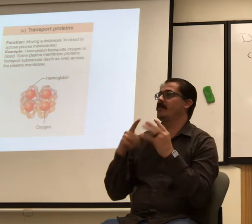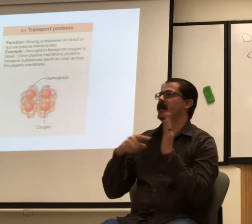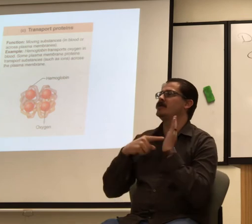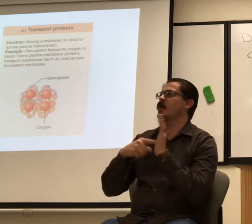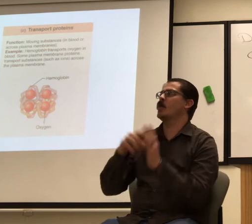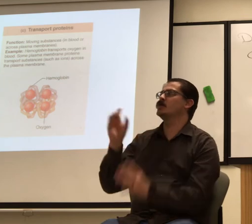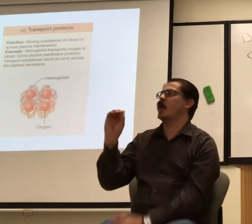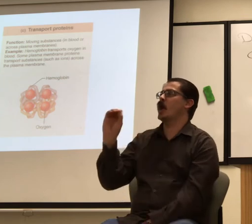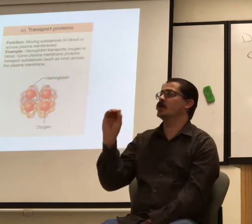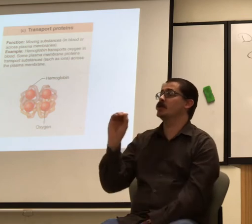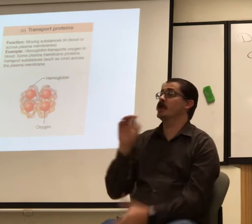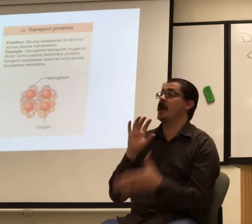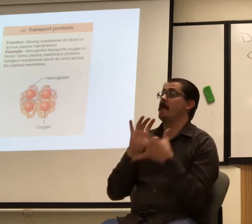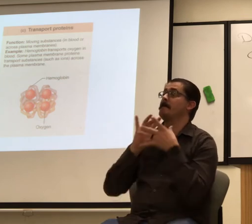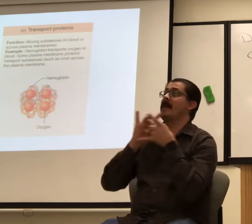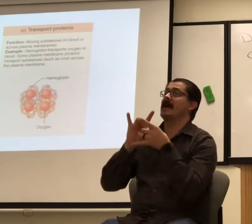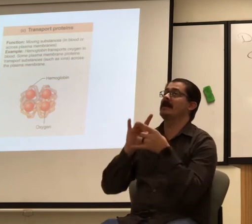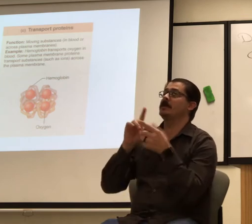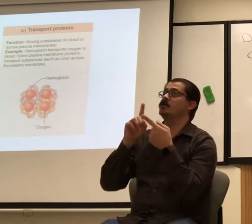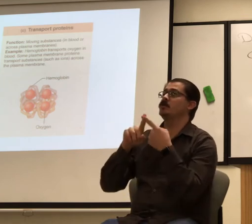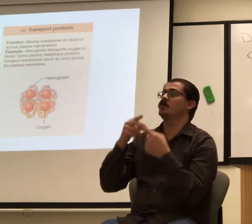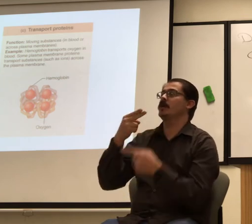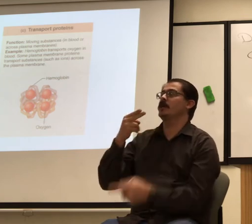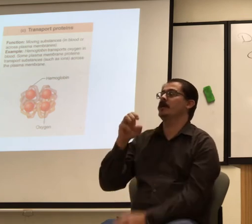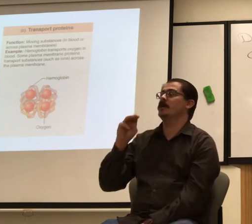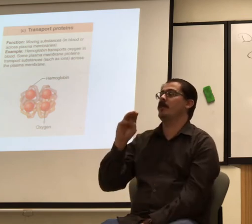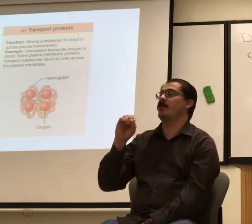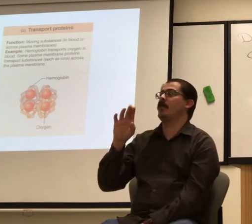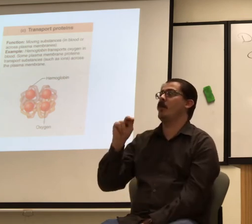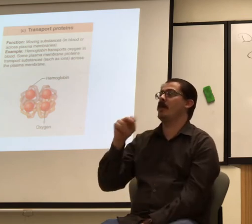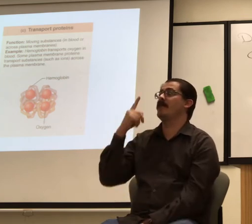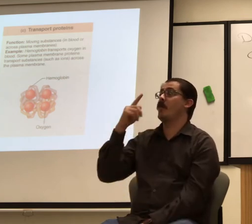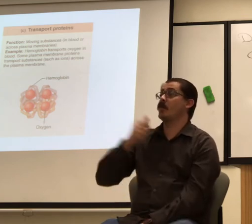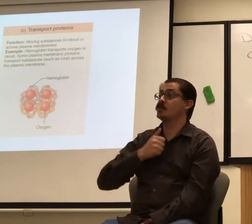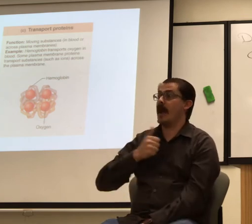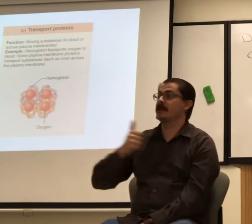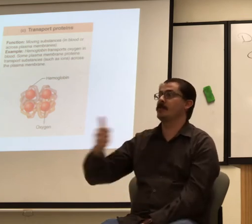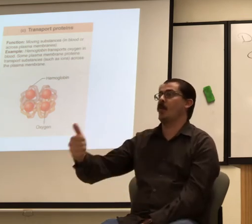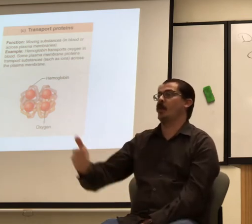oxygen binding to hemoglobin to be transported.